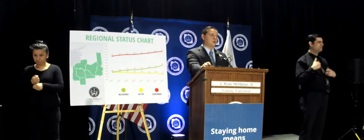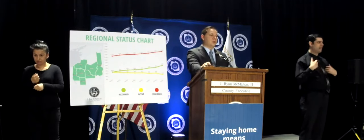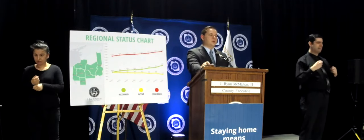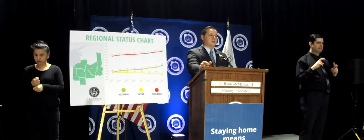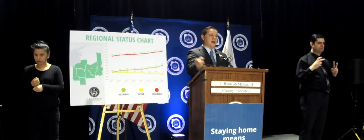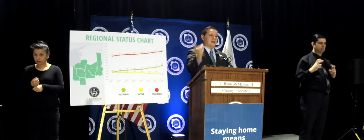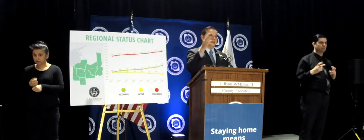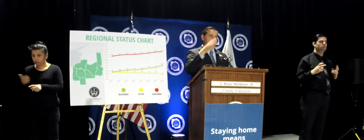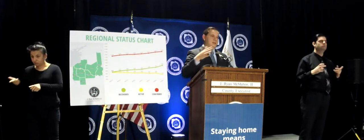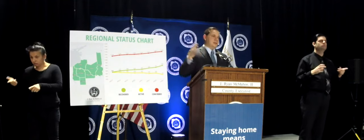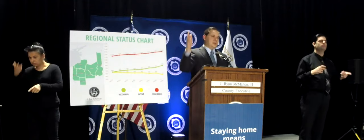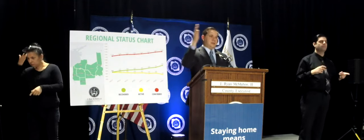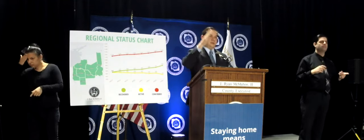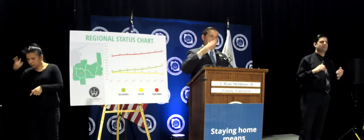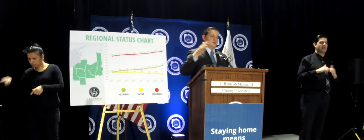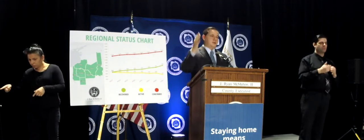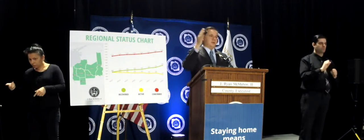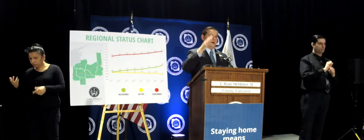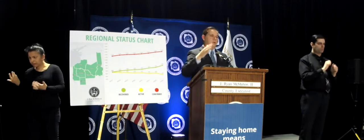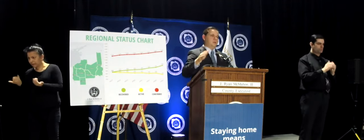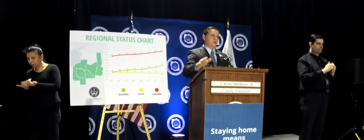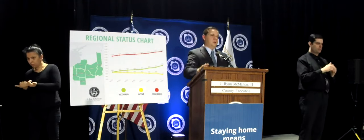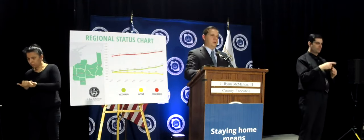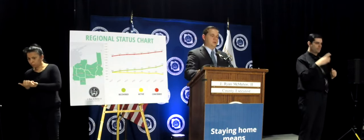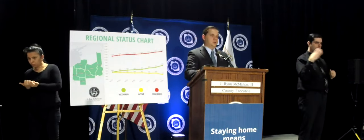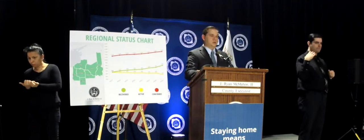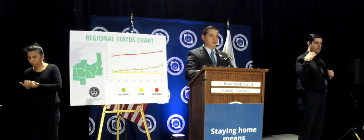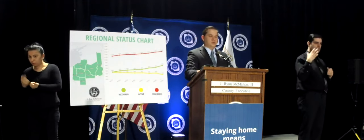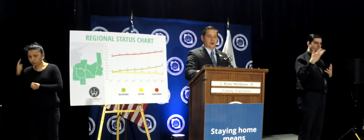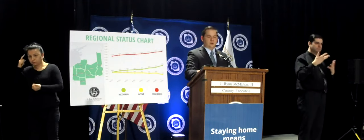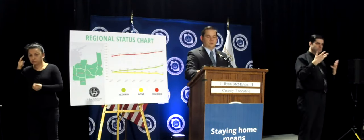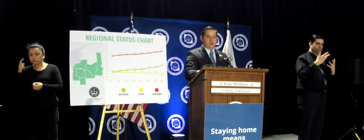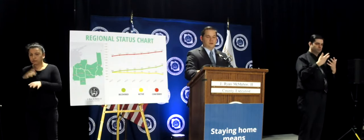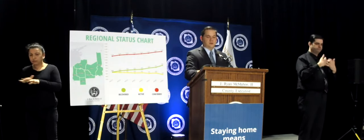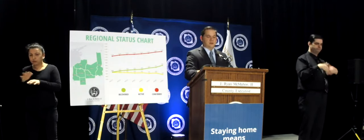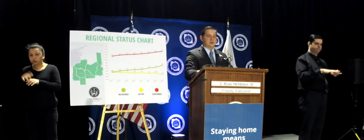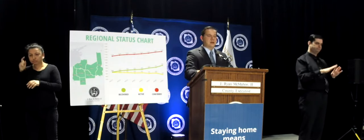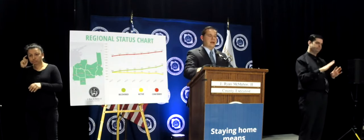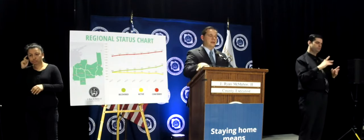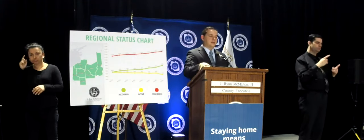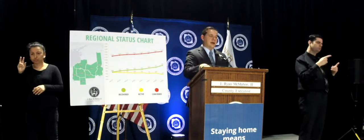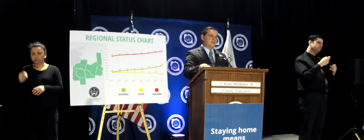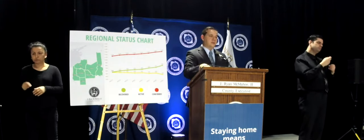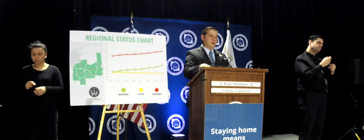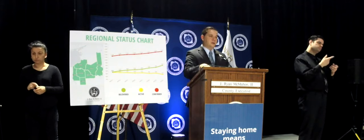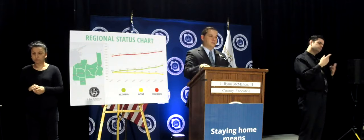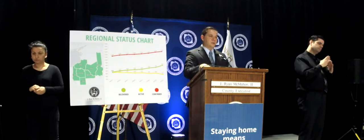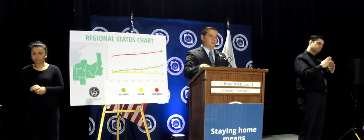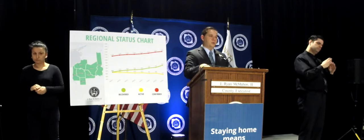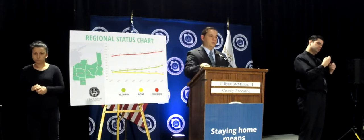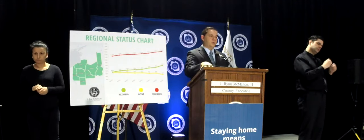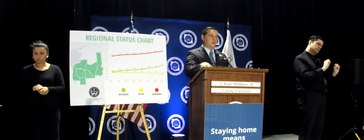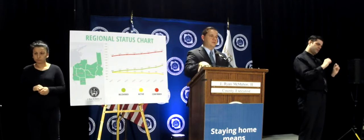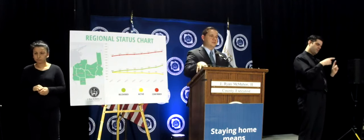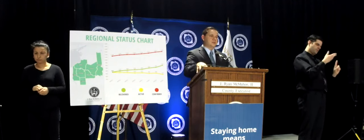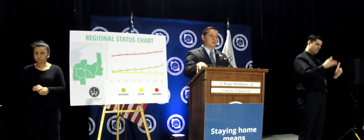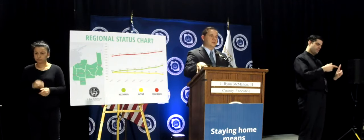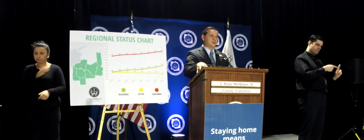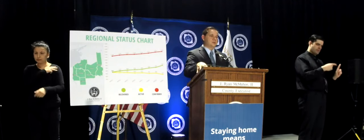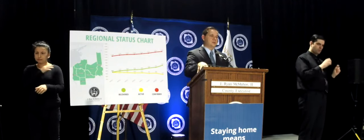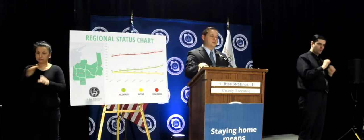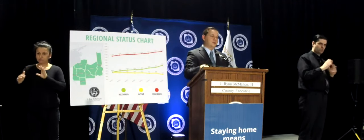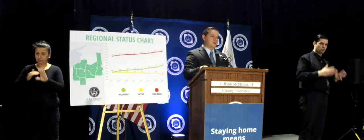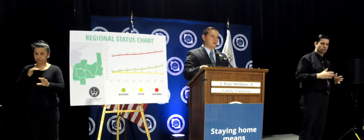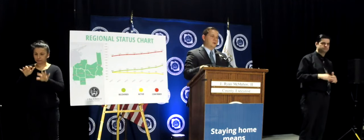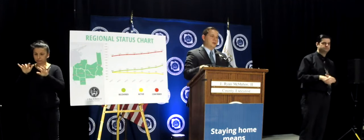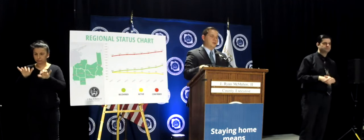so there's a lot of these things that you start to think about and to try to address. And I get a lot of emails from people who have these